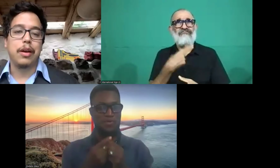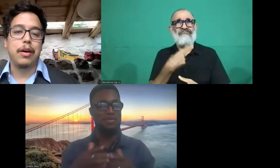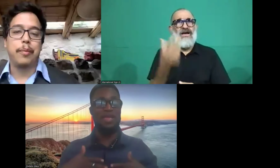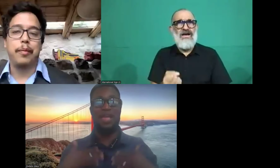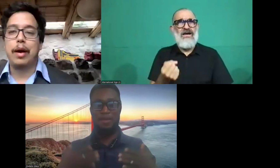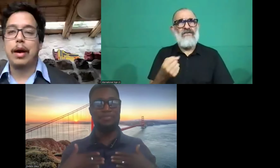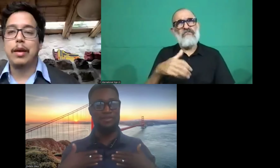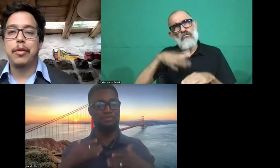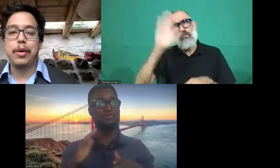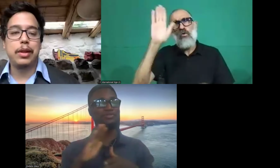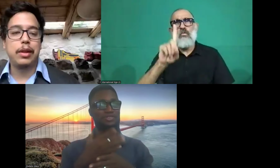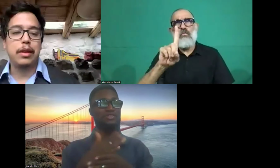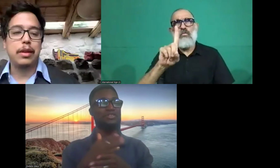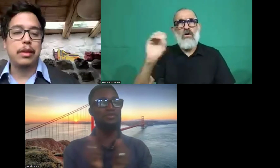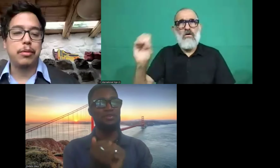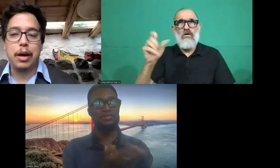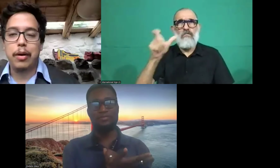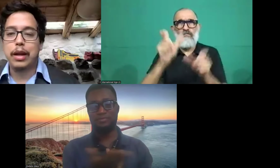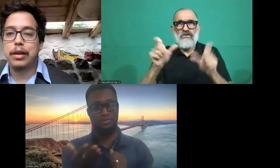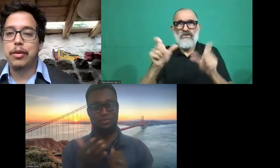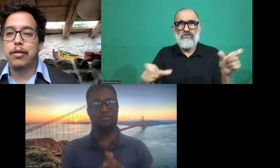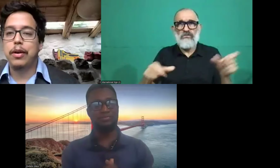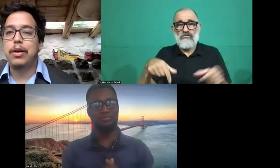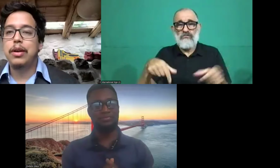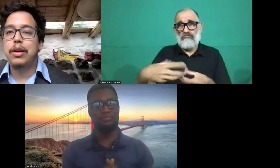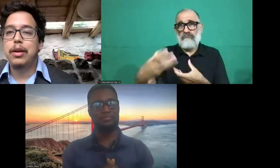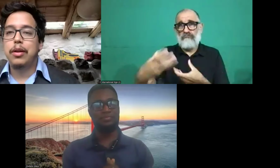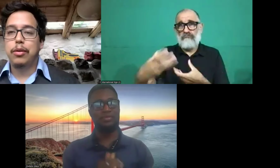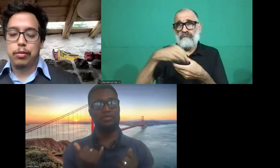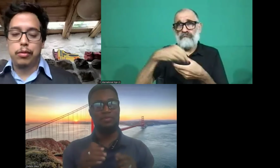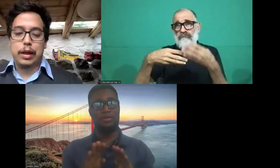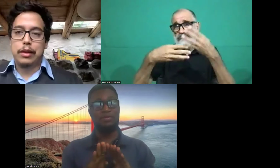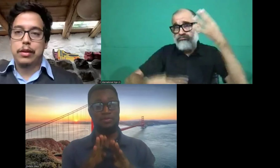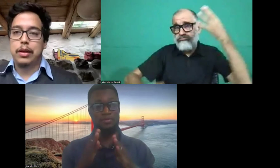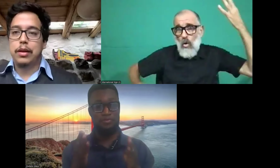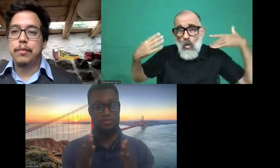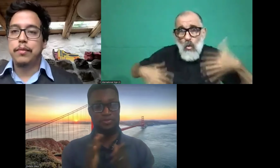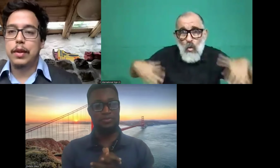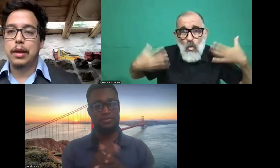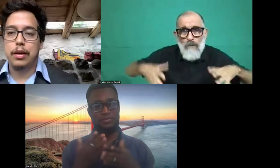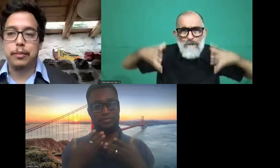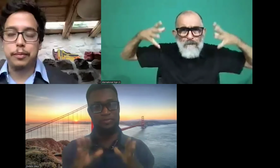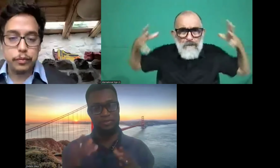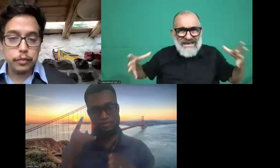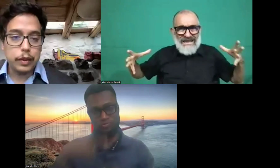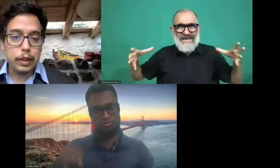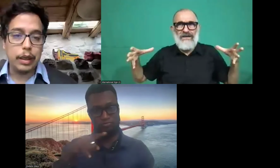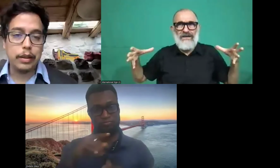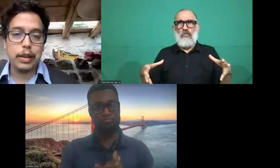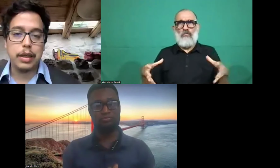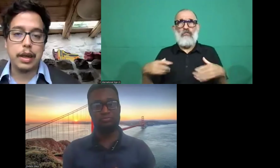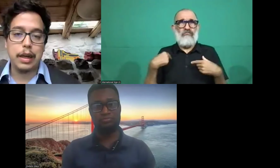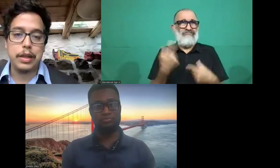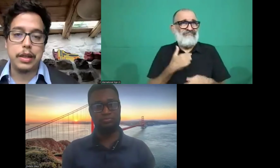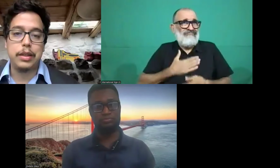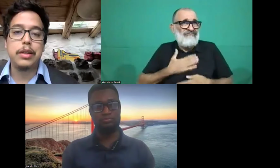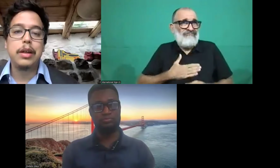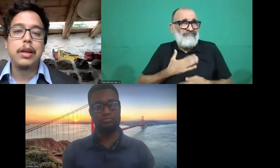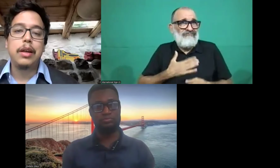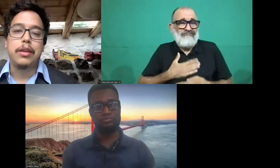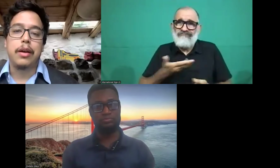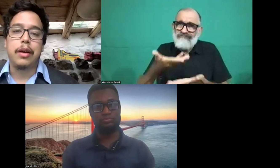all. I am going to now hand it over to Katilla. Katilla Sakala, she